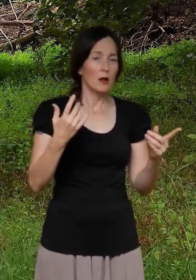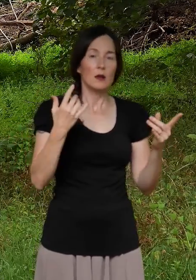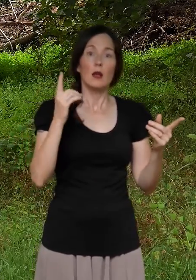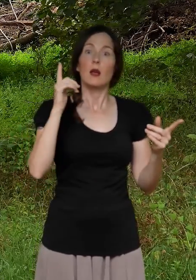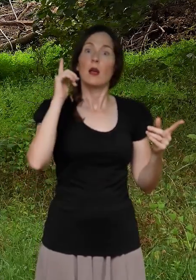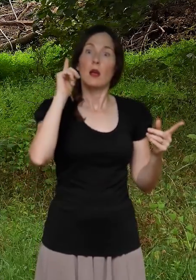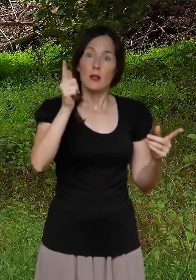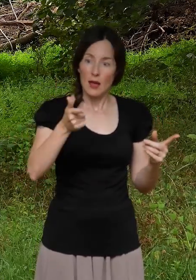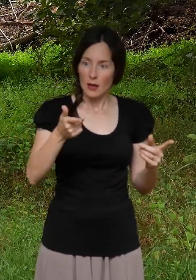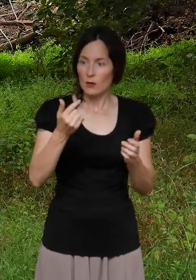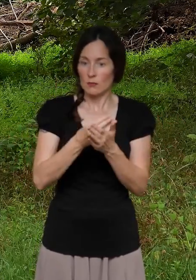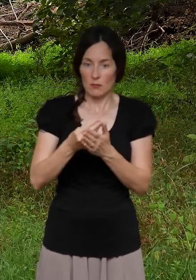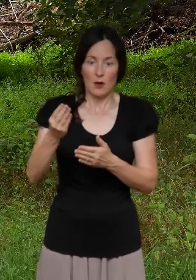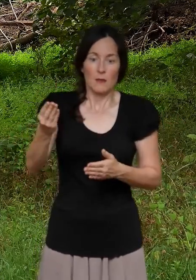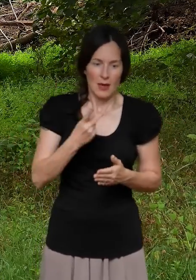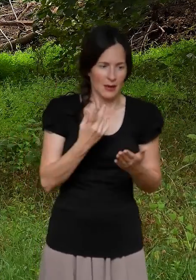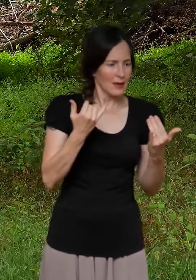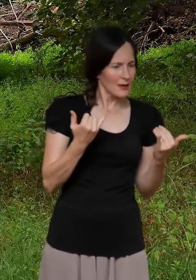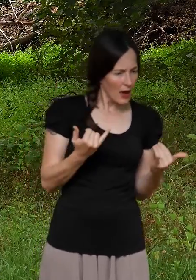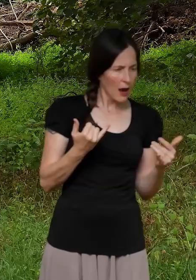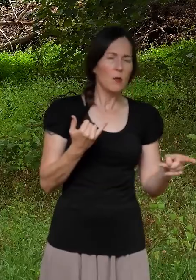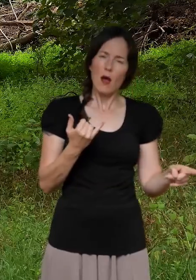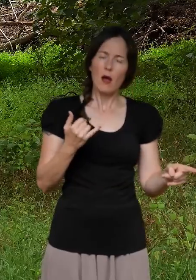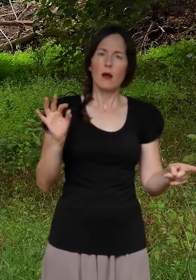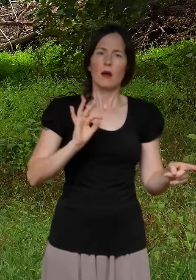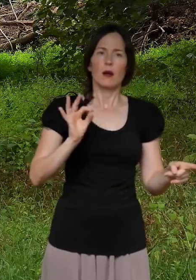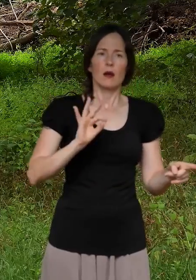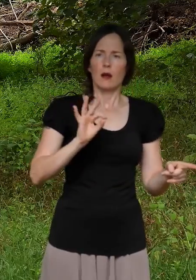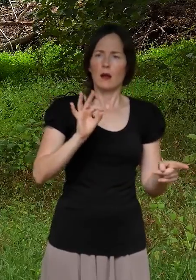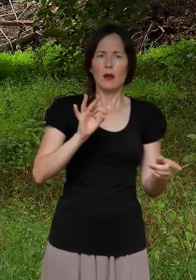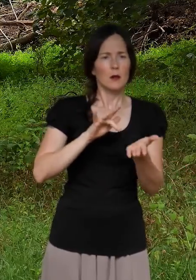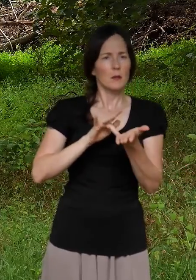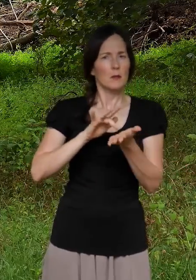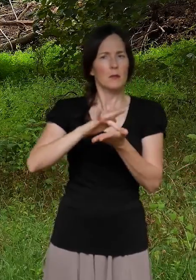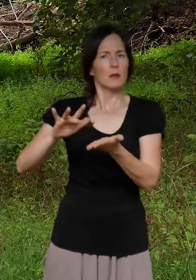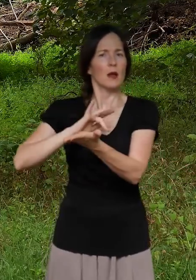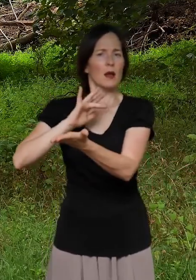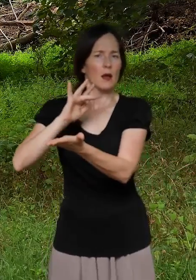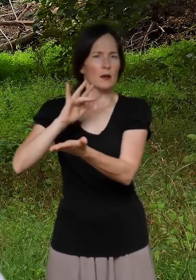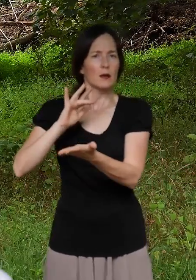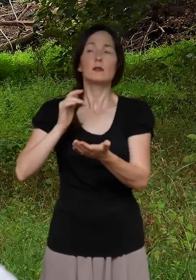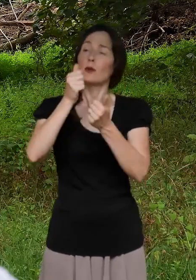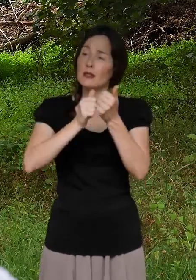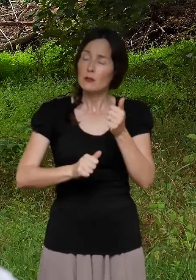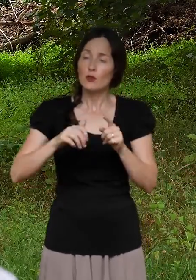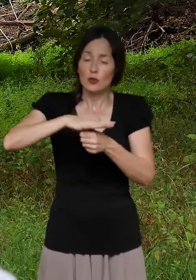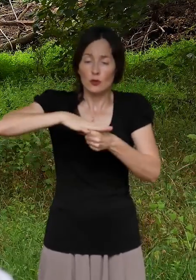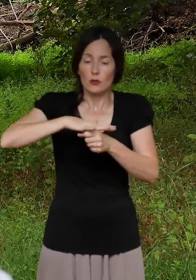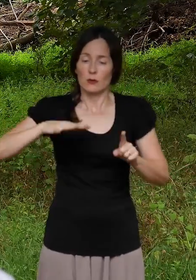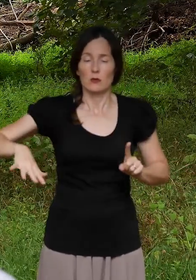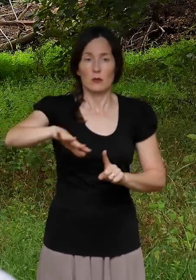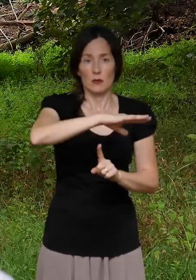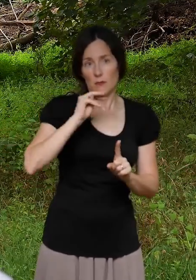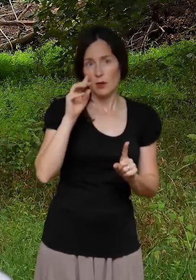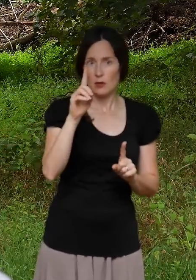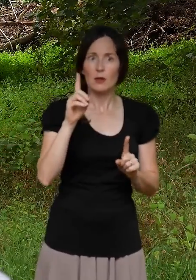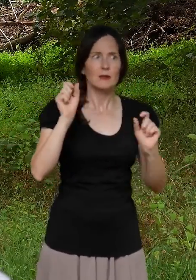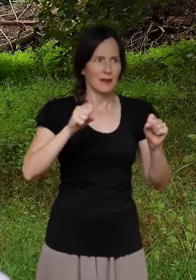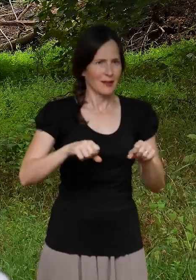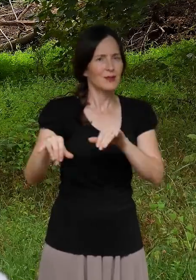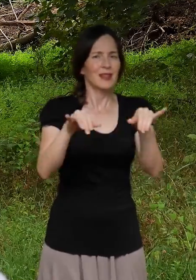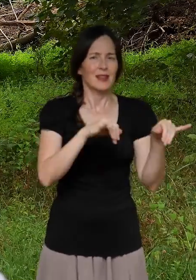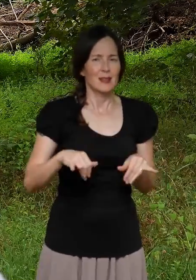as collateral. For example, if we took out a $10 million loan, we could use it as collateral for a $30 million BRIC grant, and then complete